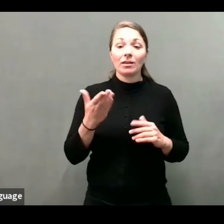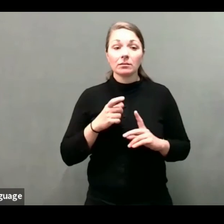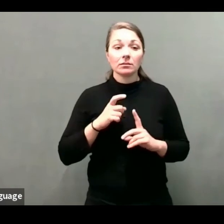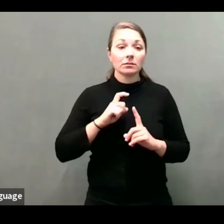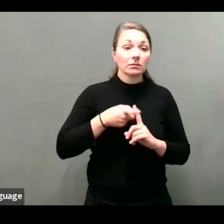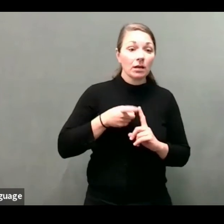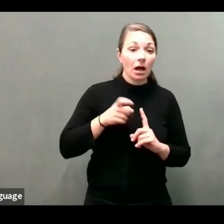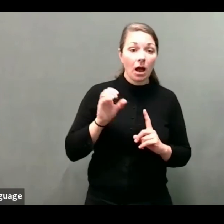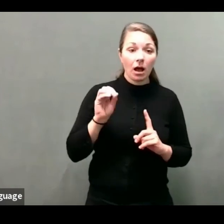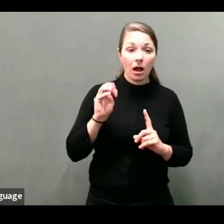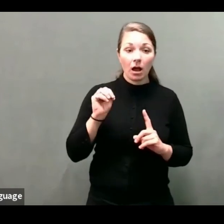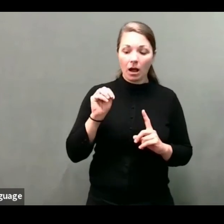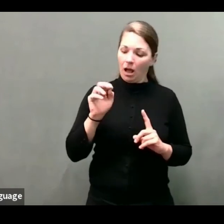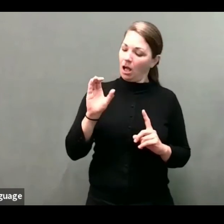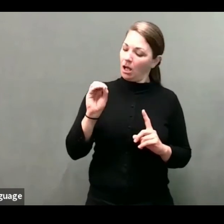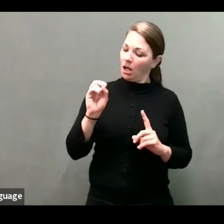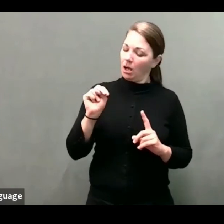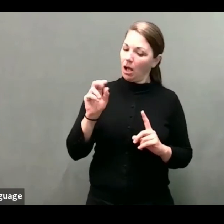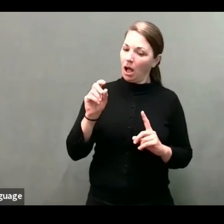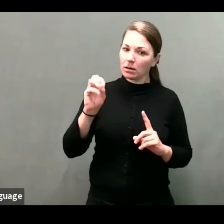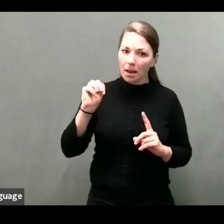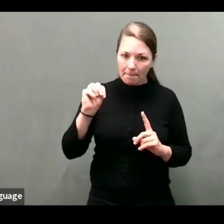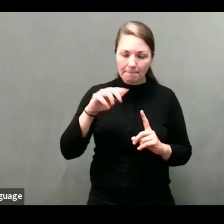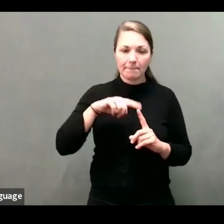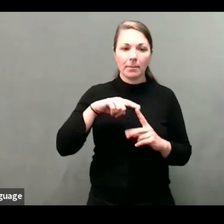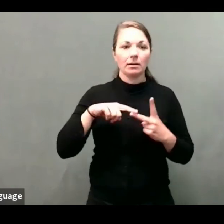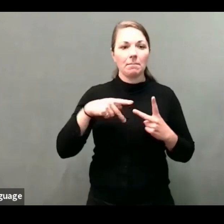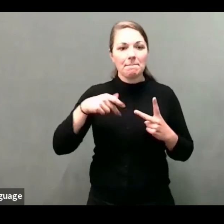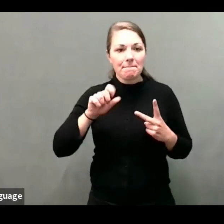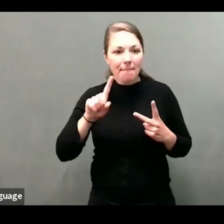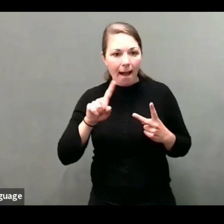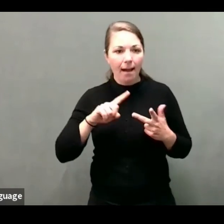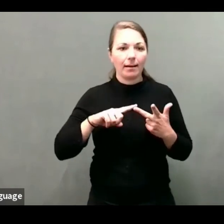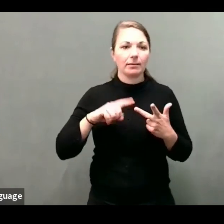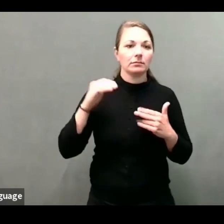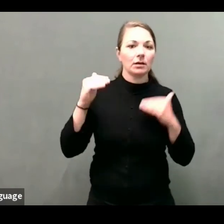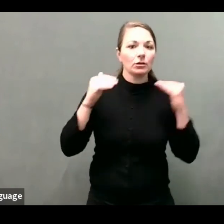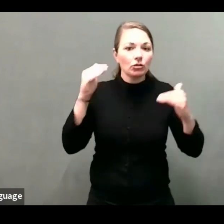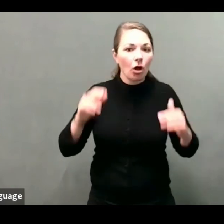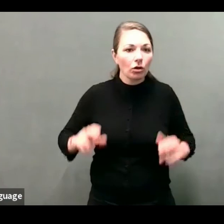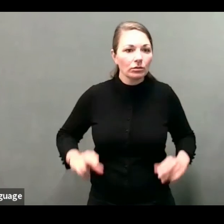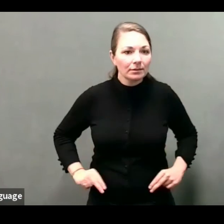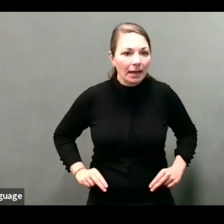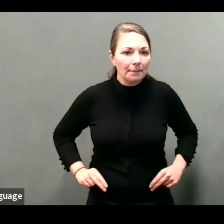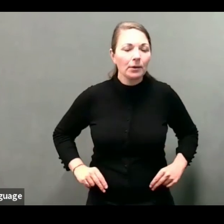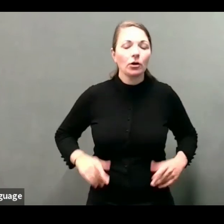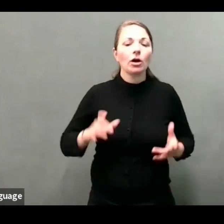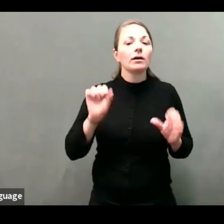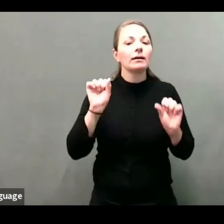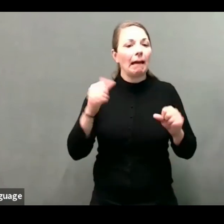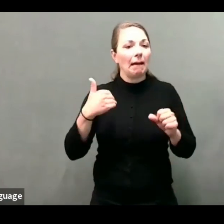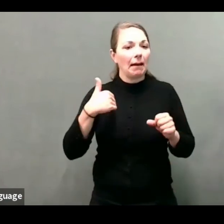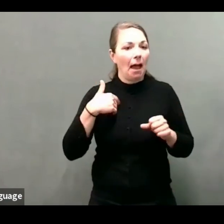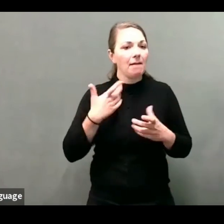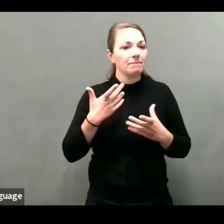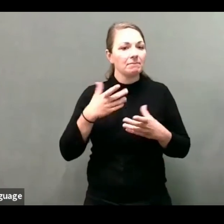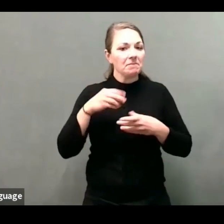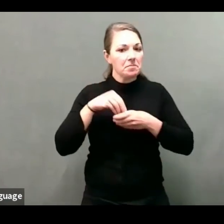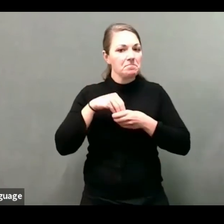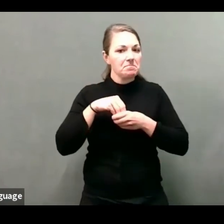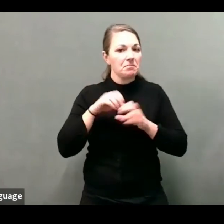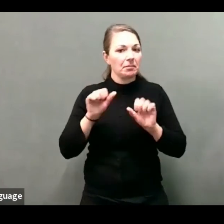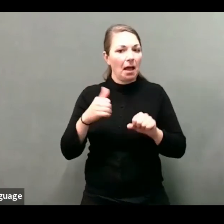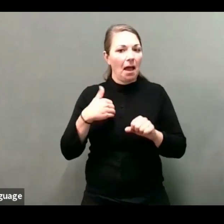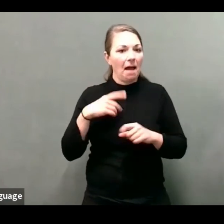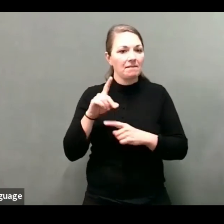diapers, things like that, may also retain evidence from the assailant. And this can be true